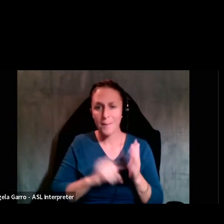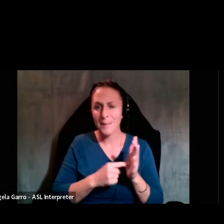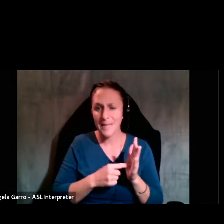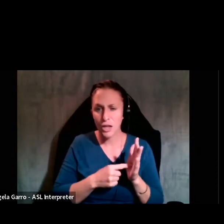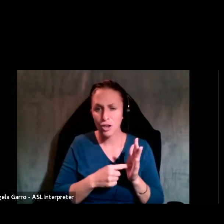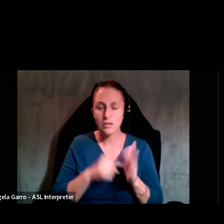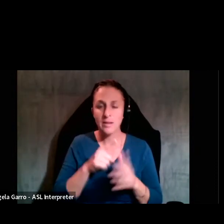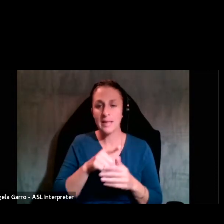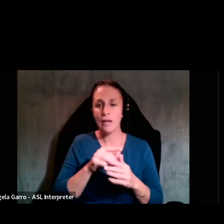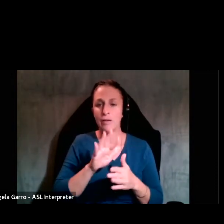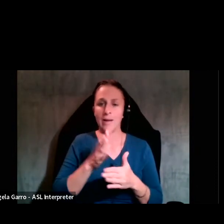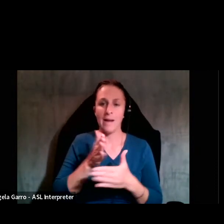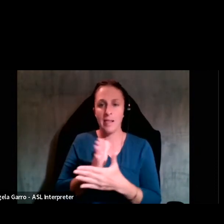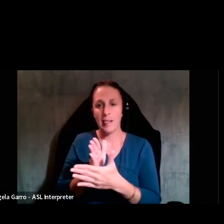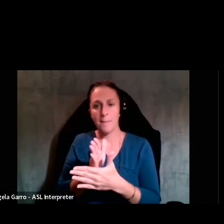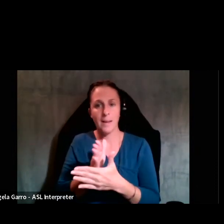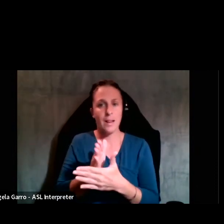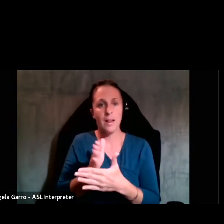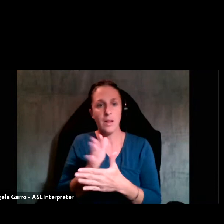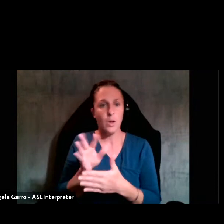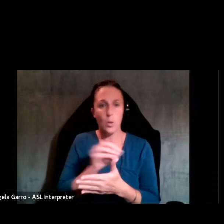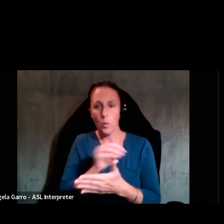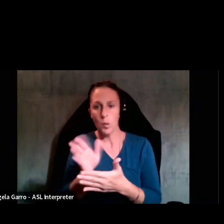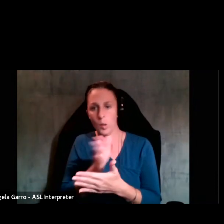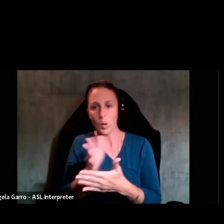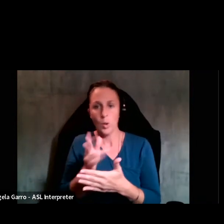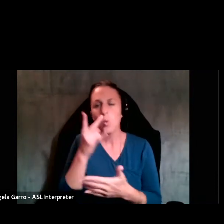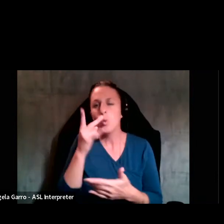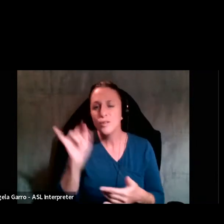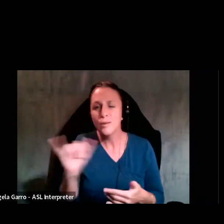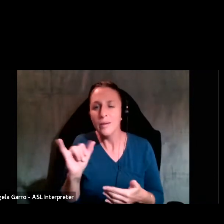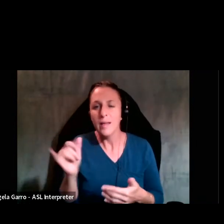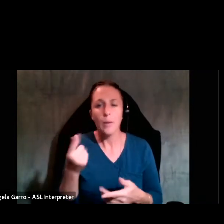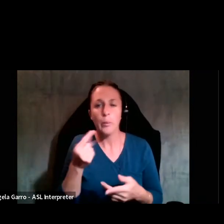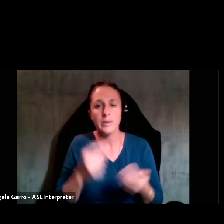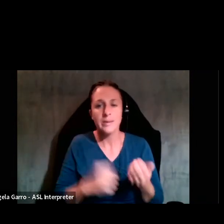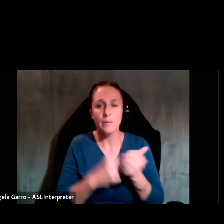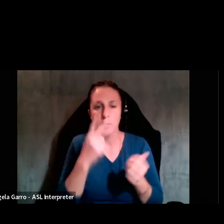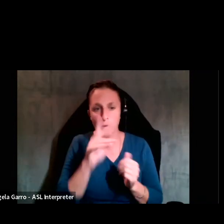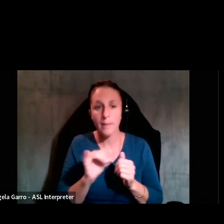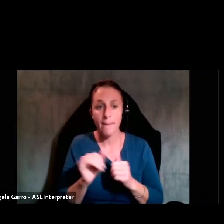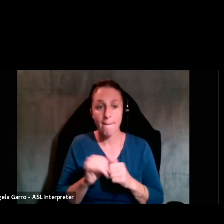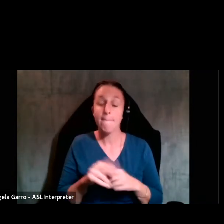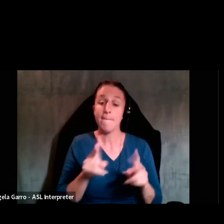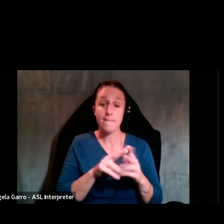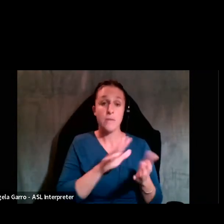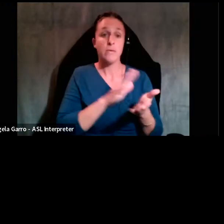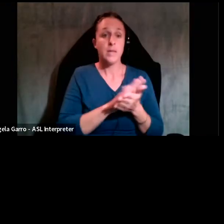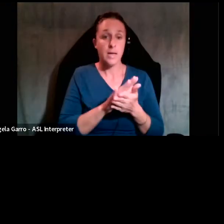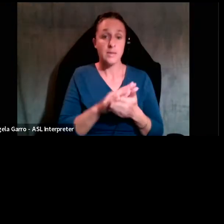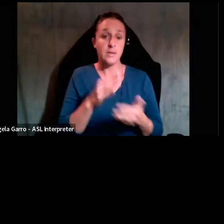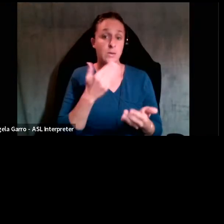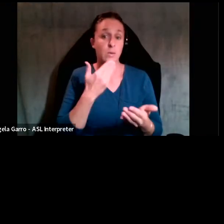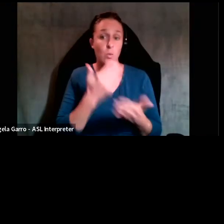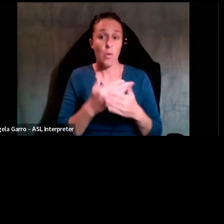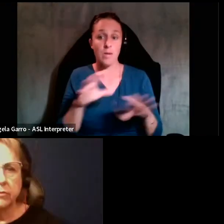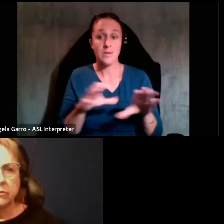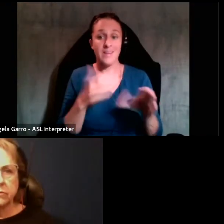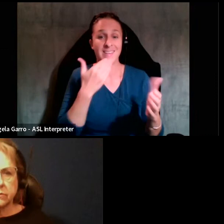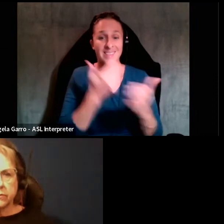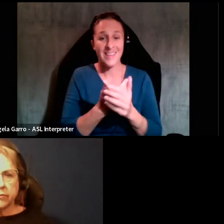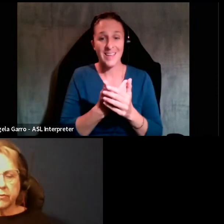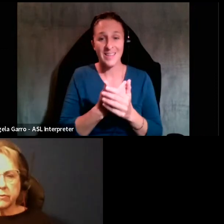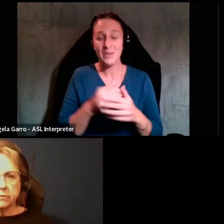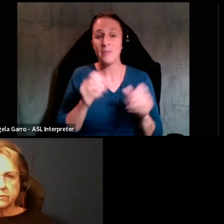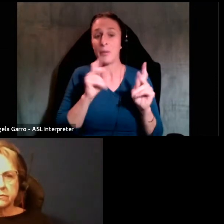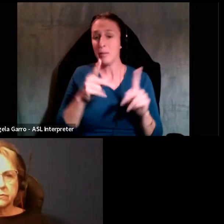in the middle, and then where do you put in, what does that look like? So what does that support look like? So very nice, very well done. Thank you. All right. Can